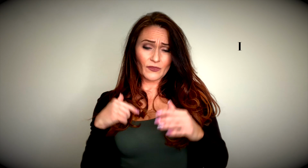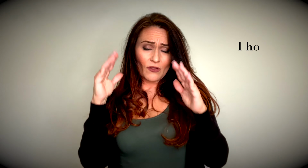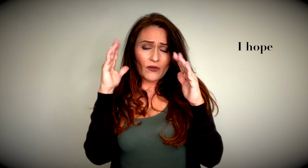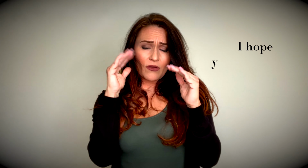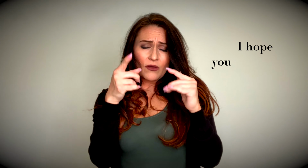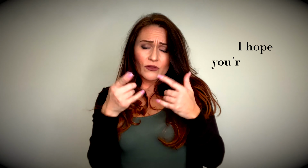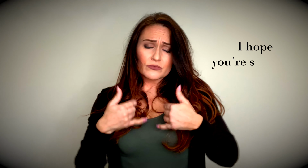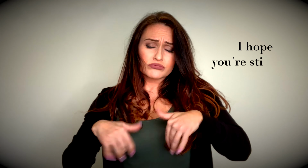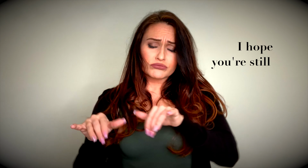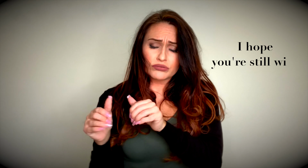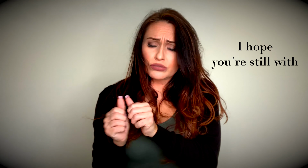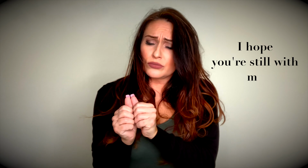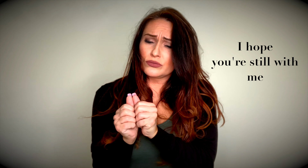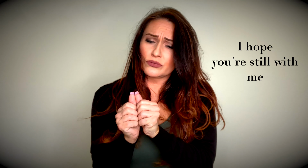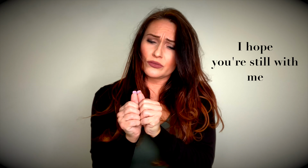I hope you're still with me